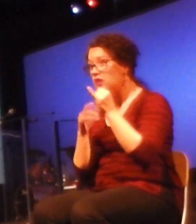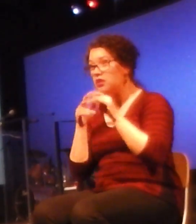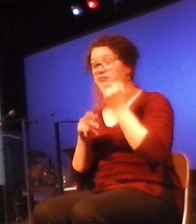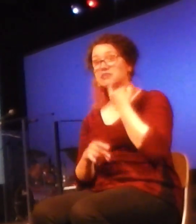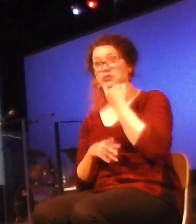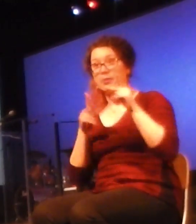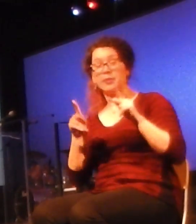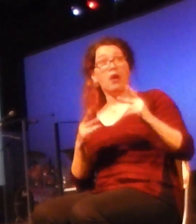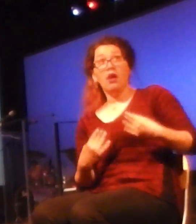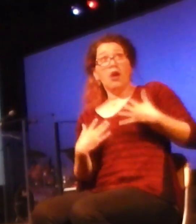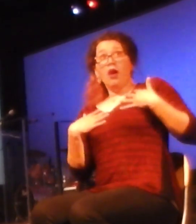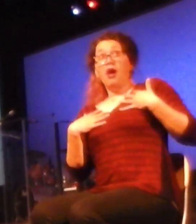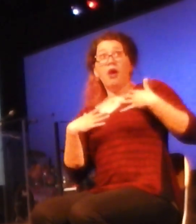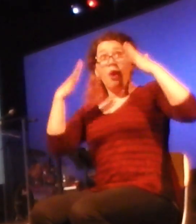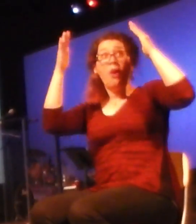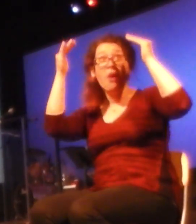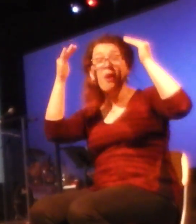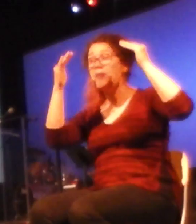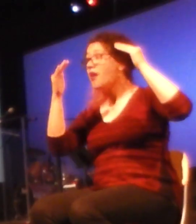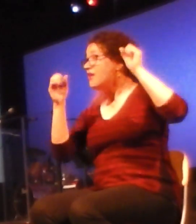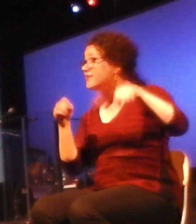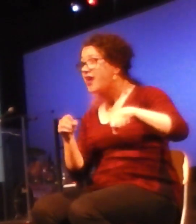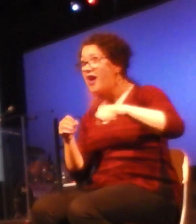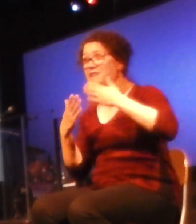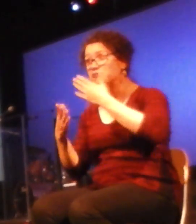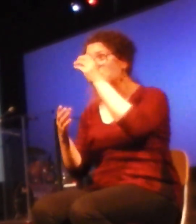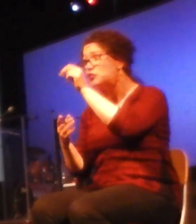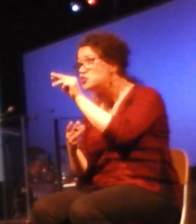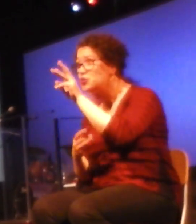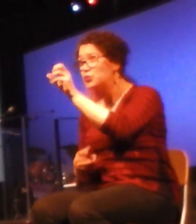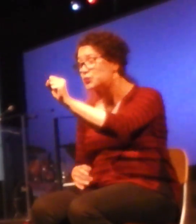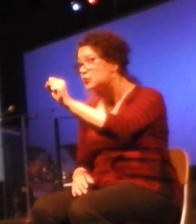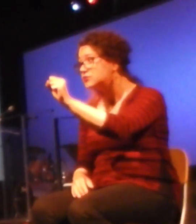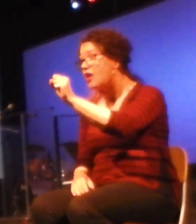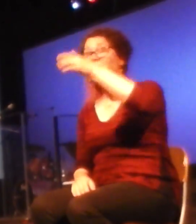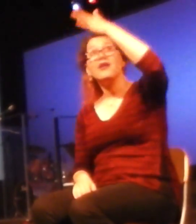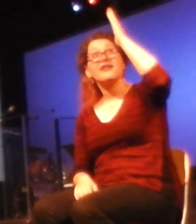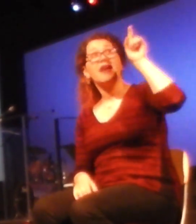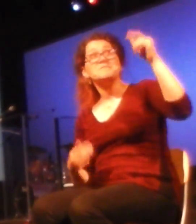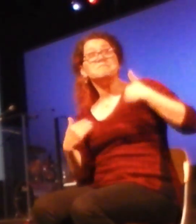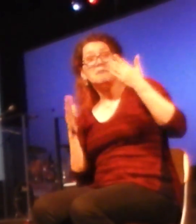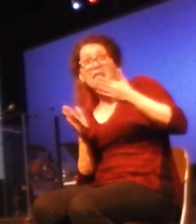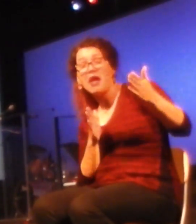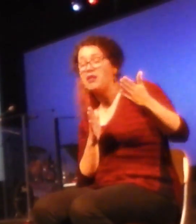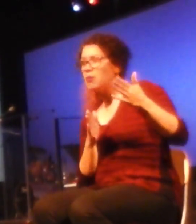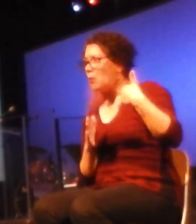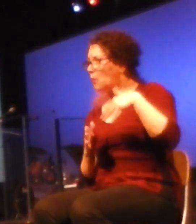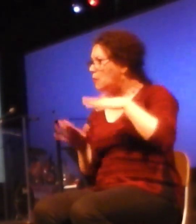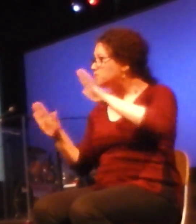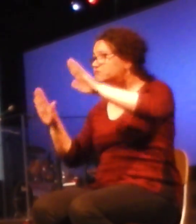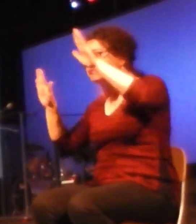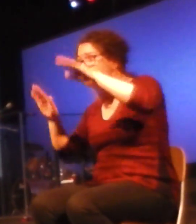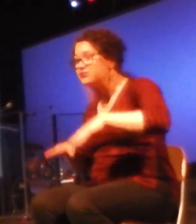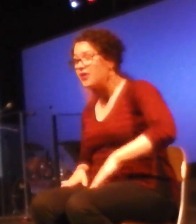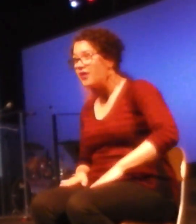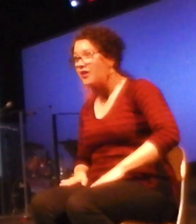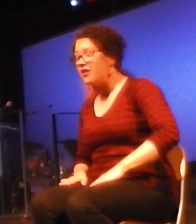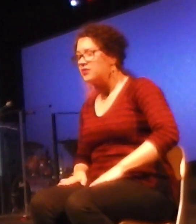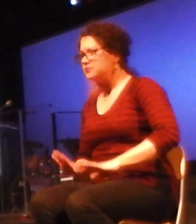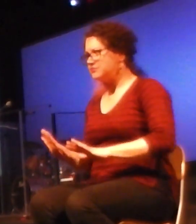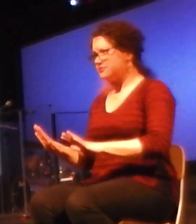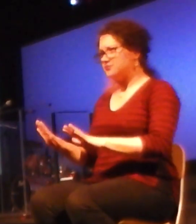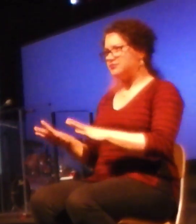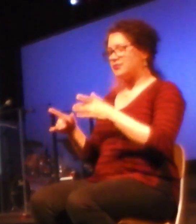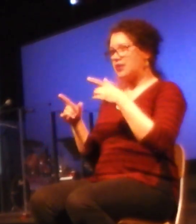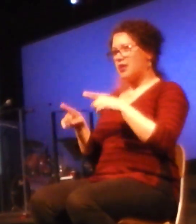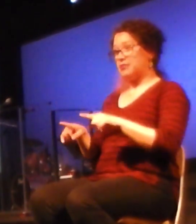is great! I mean, this is good news! For I know the plans I have for you, declares the Lord. This is great for the Israelites. But here's what I think